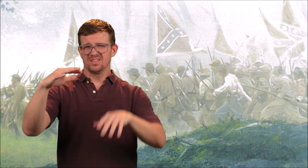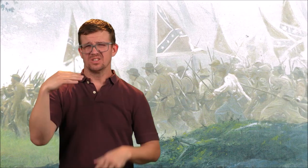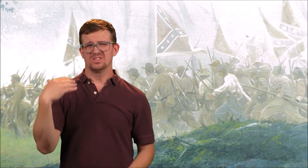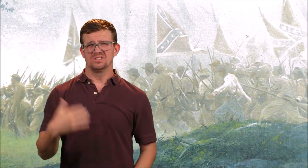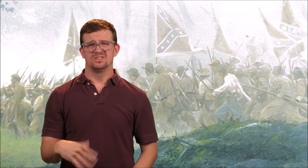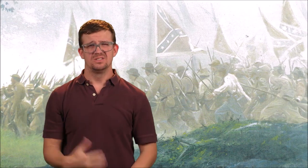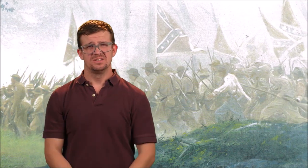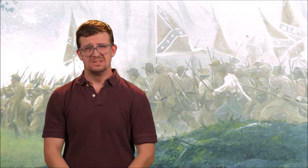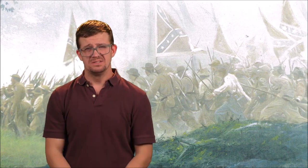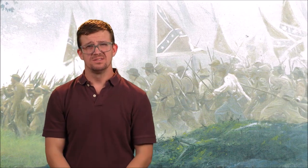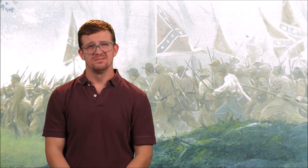advancing across the valley.